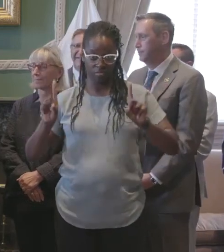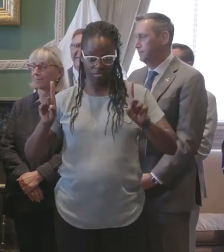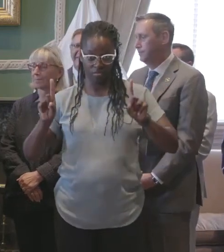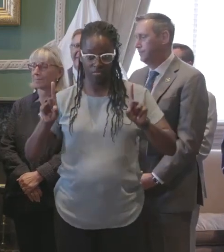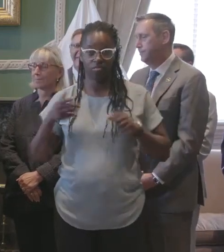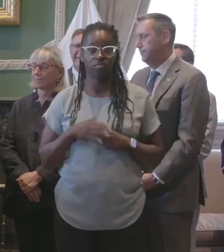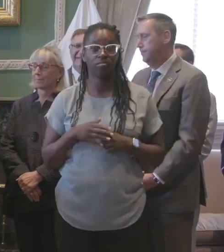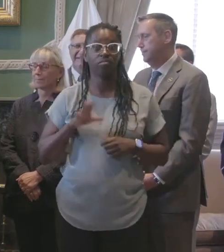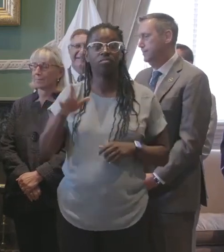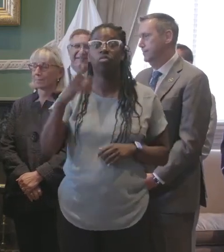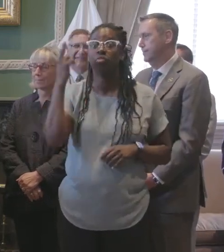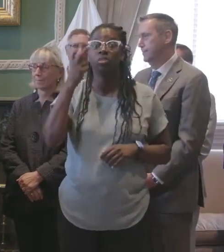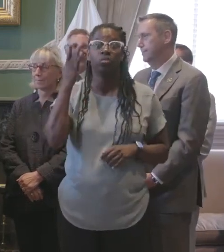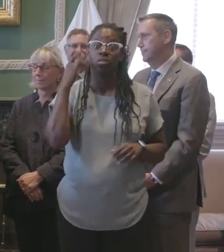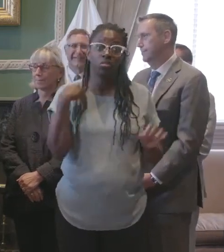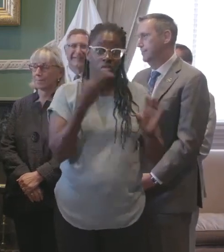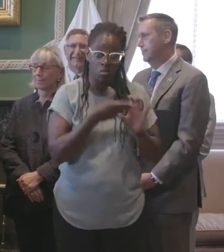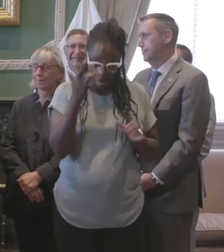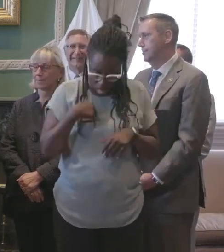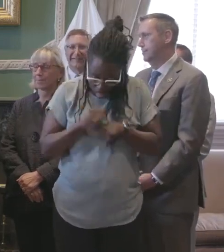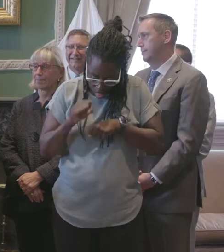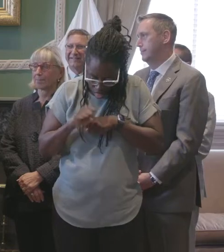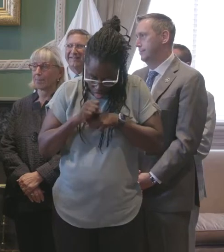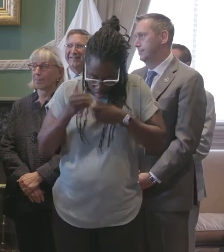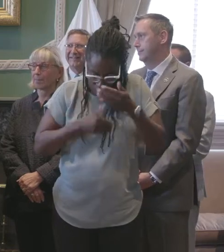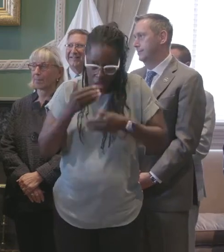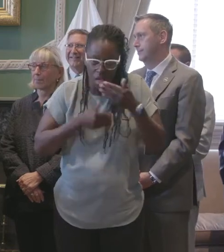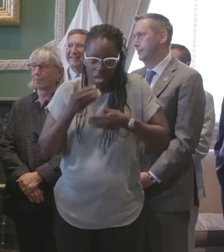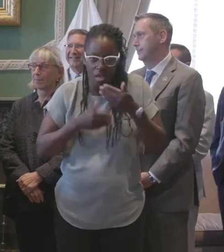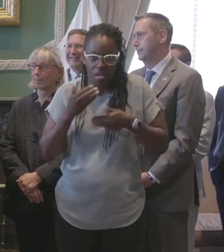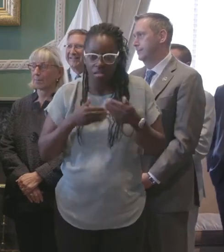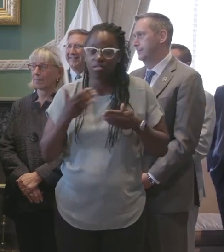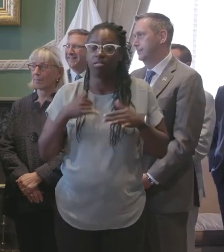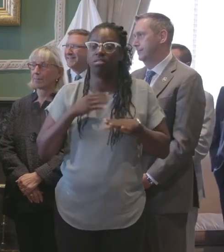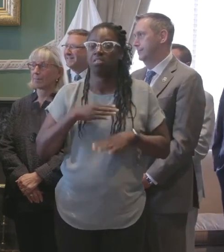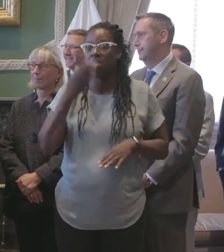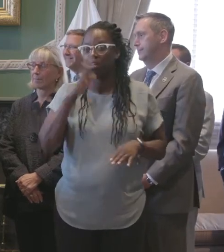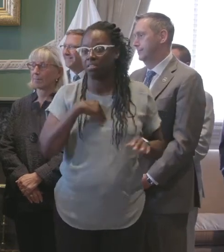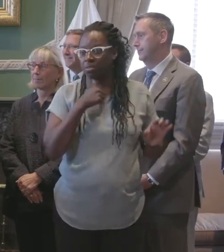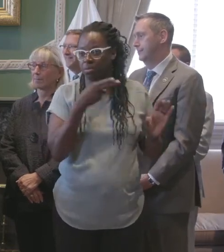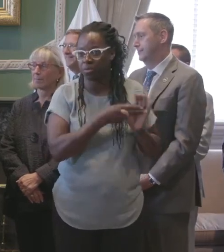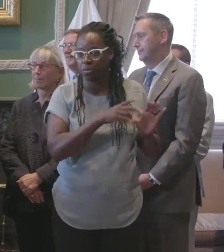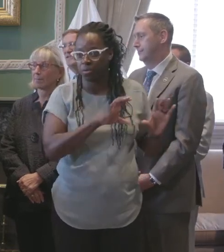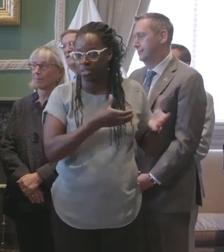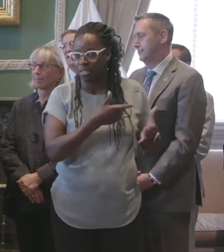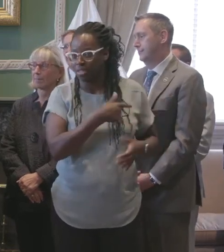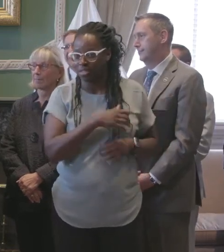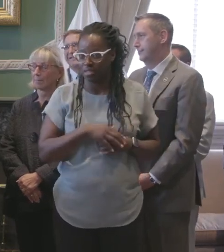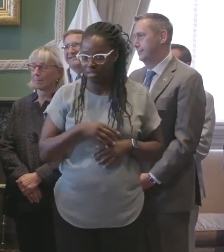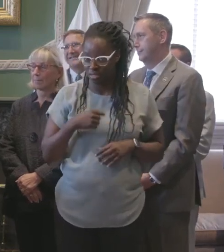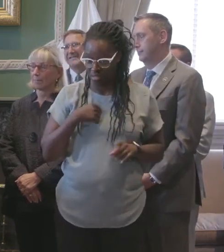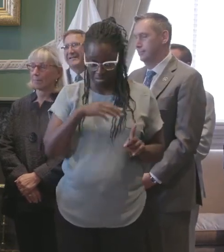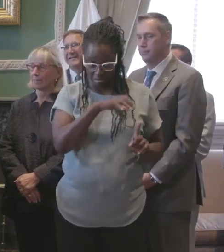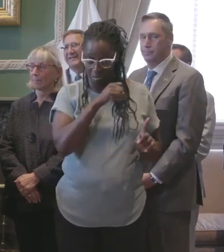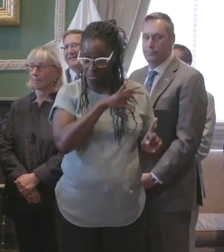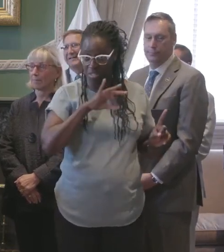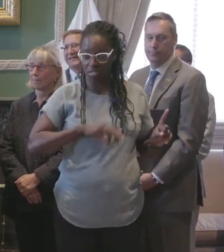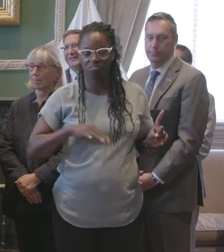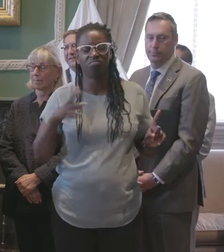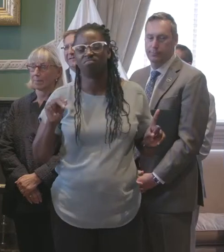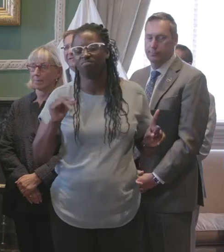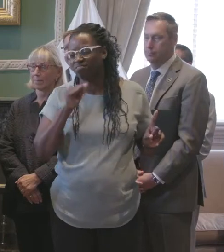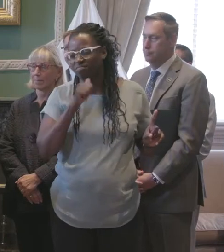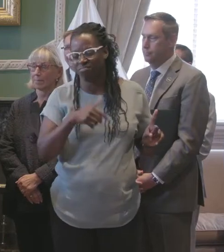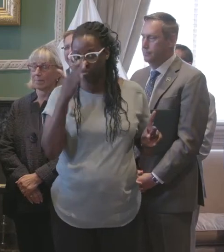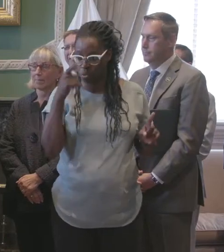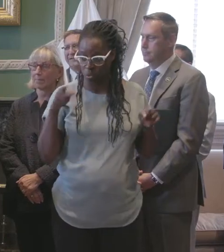involved. So I won't pretend to take credit for the work that Chairman Michlewitz has